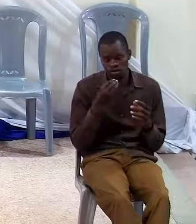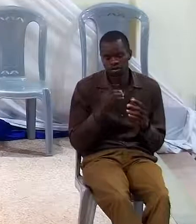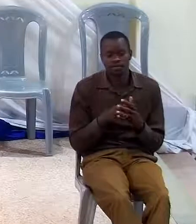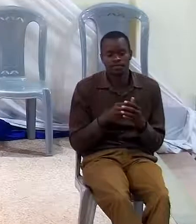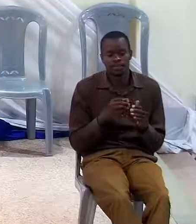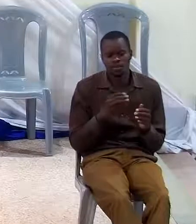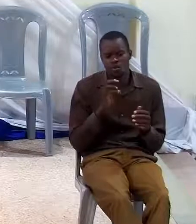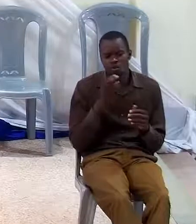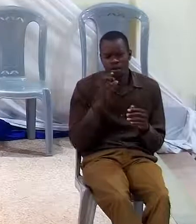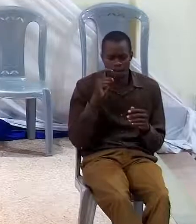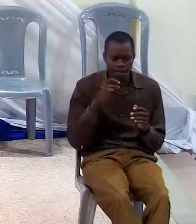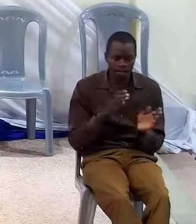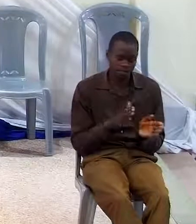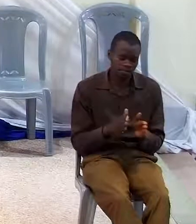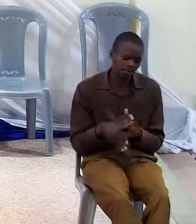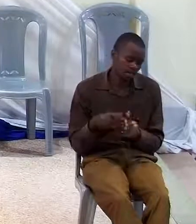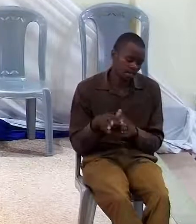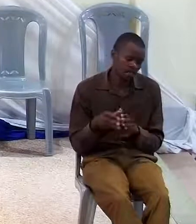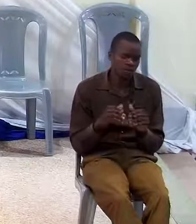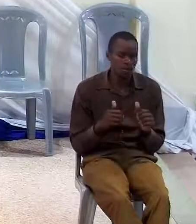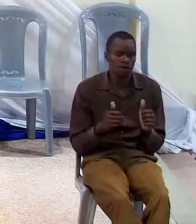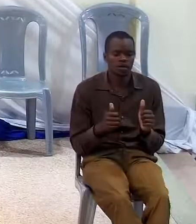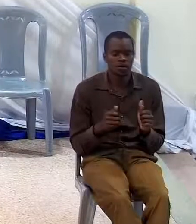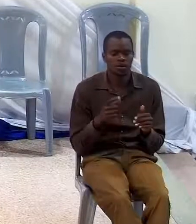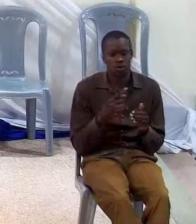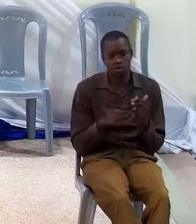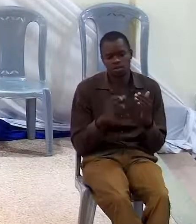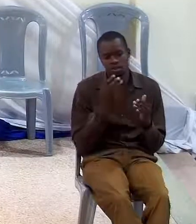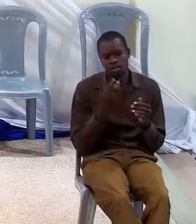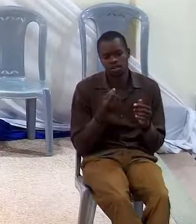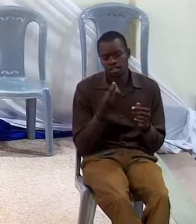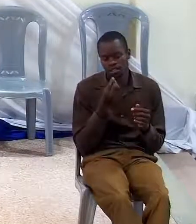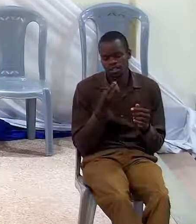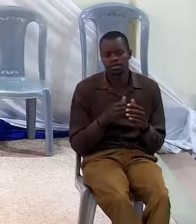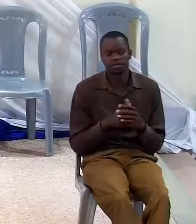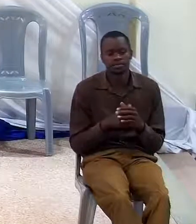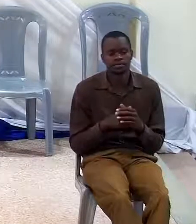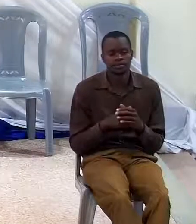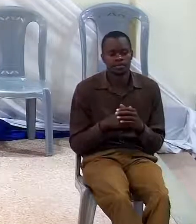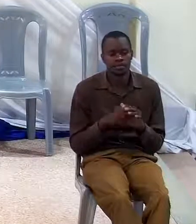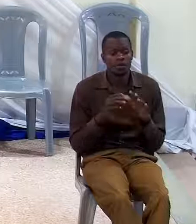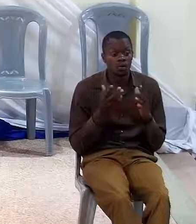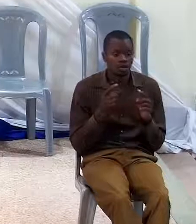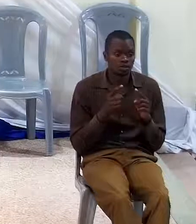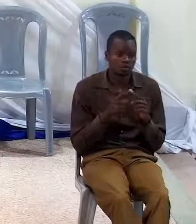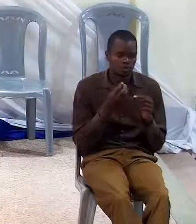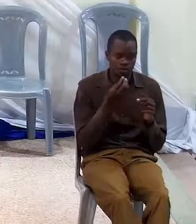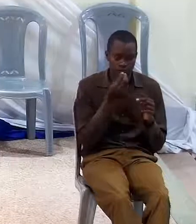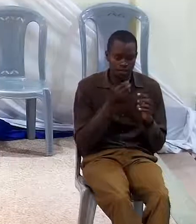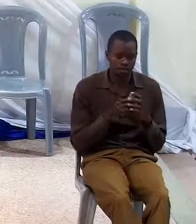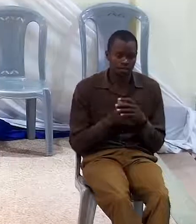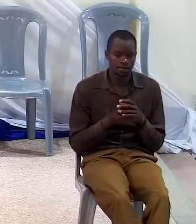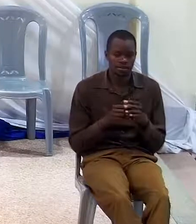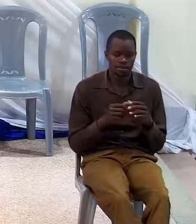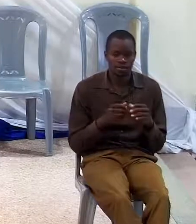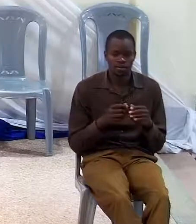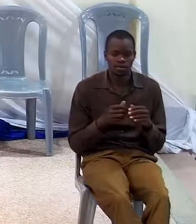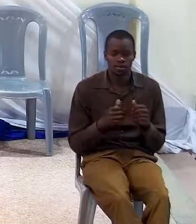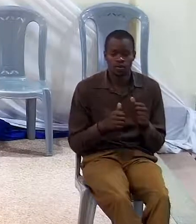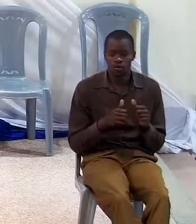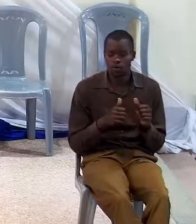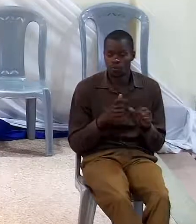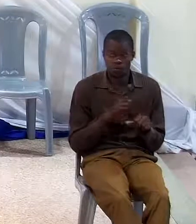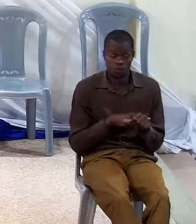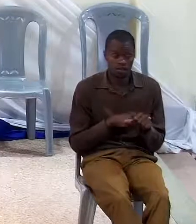well what we eat, where we eat, when we eat, and also how we